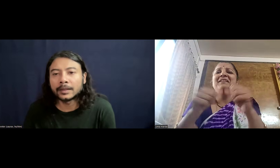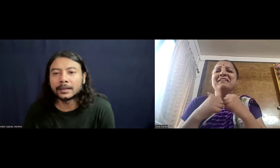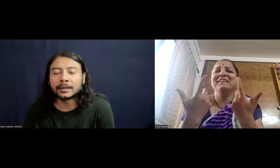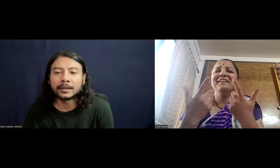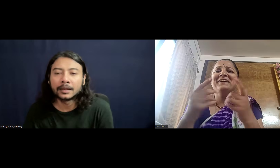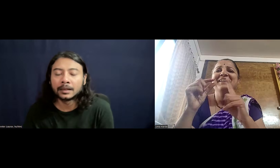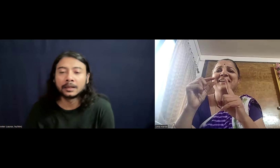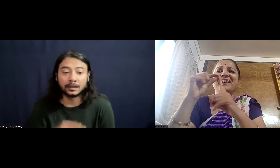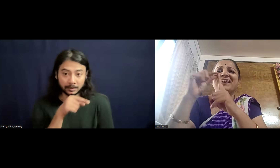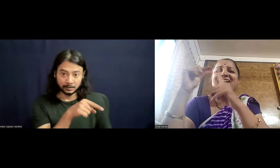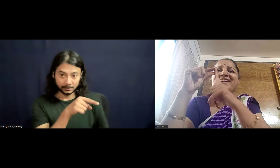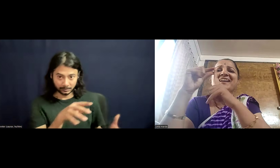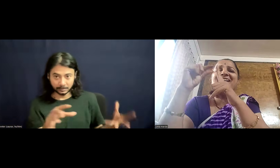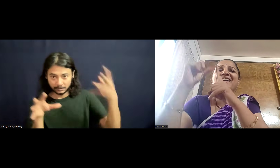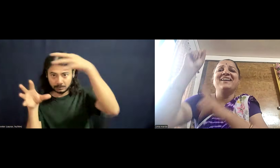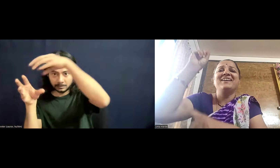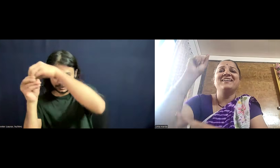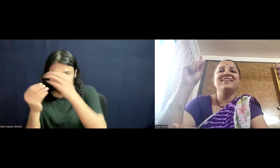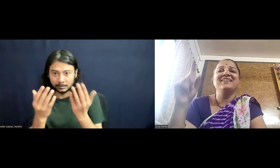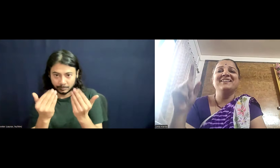So they.